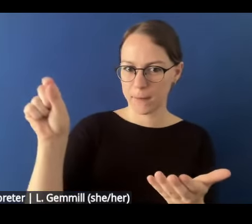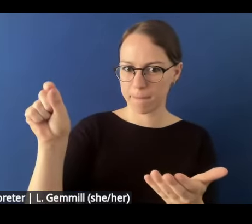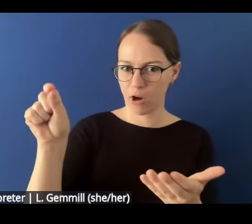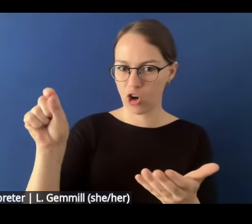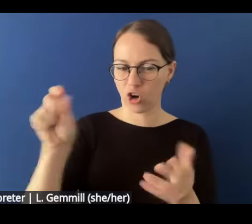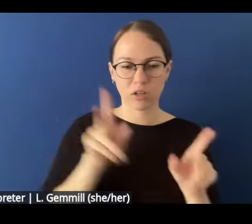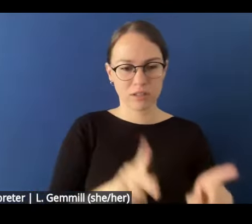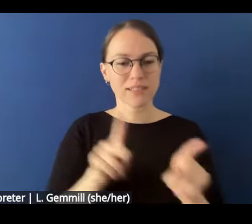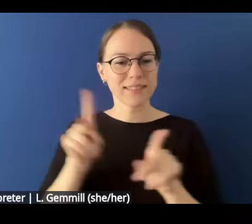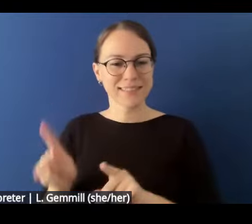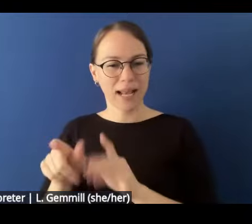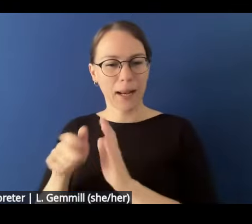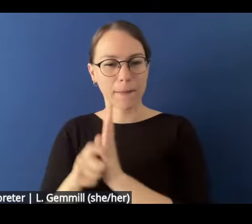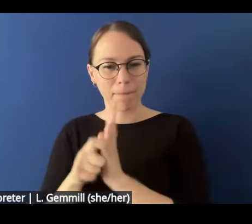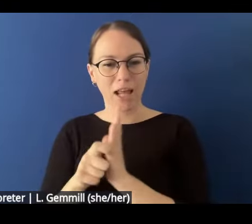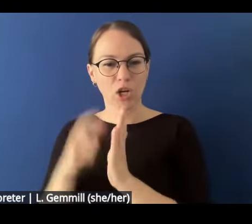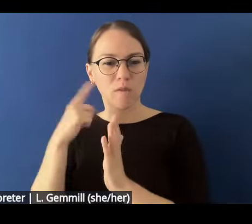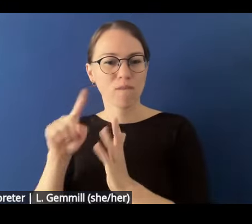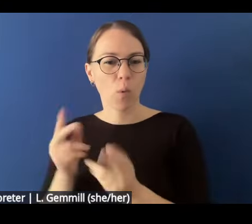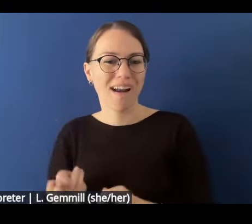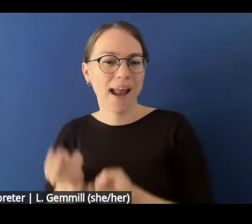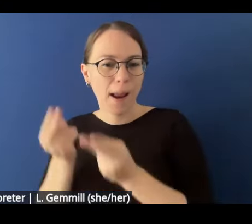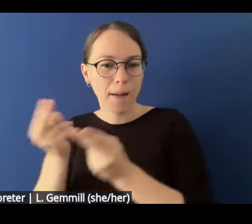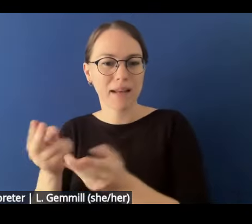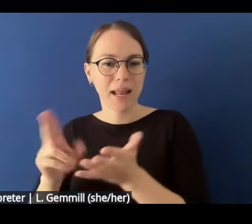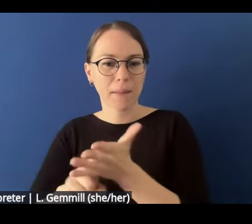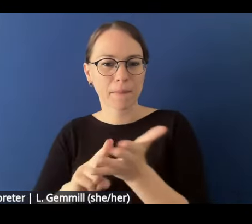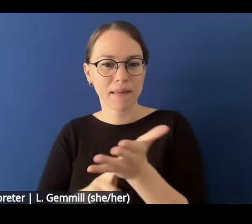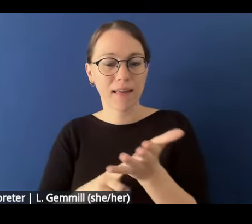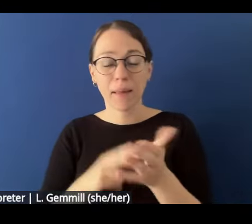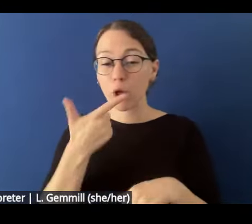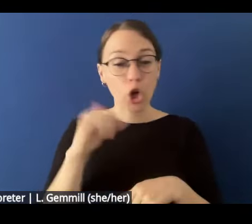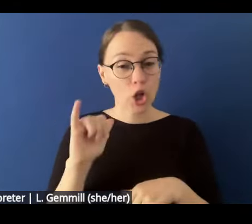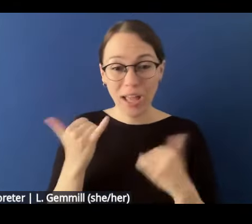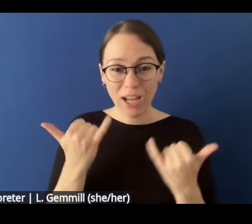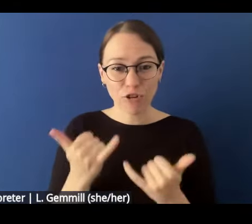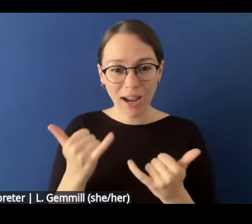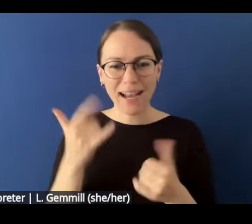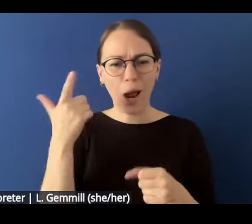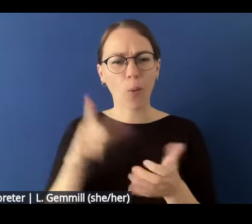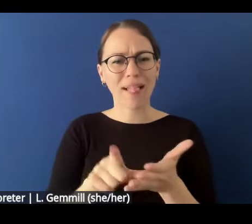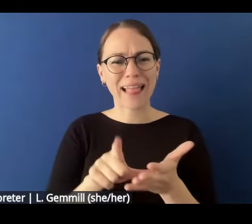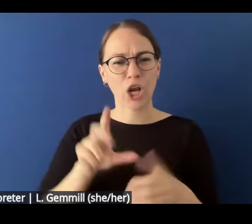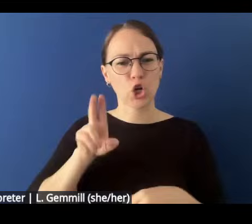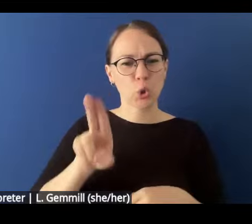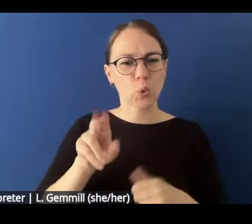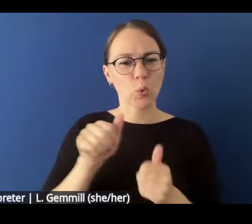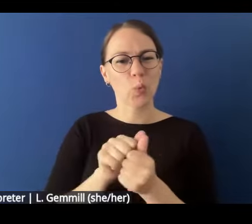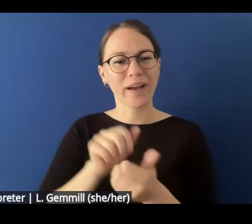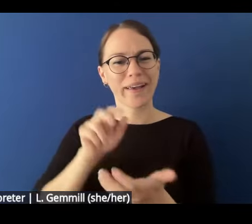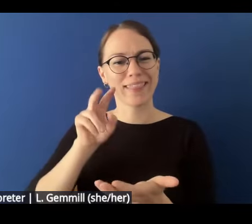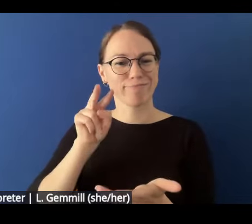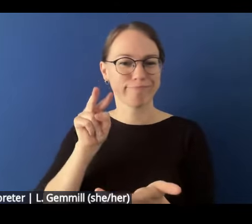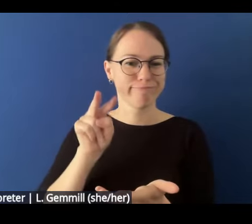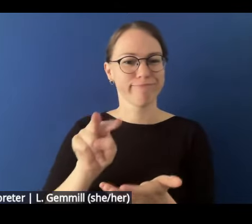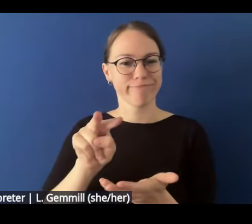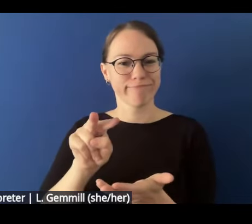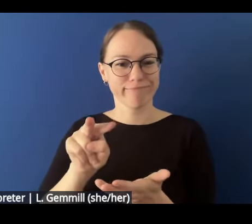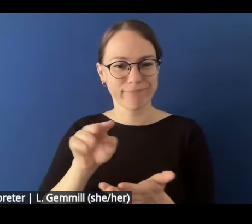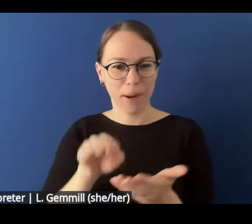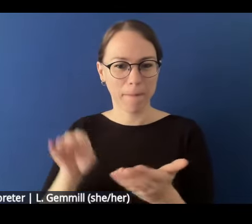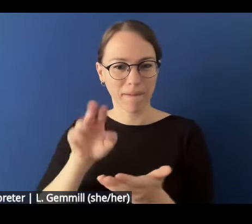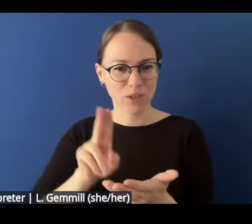nominating petitions, but instead it's a letter U with an umlaut above the U. I believe it should be a checkbox and encourage